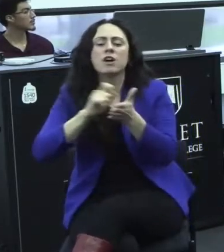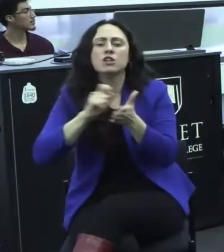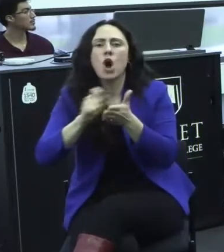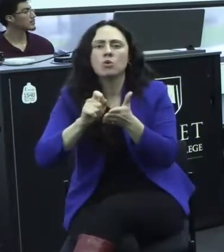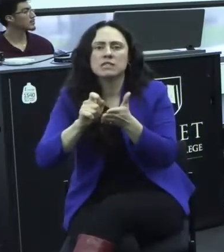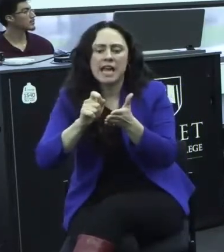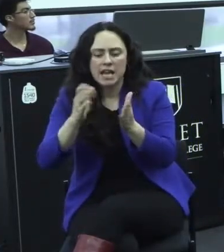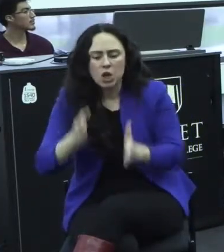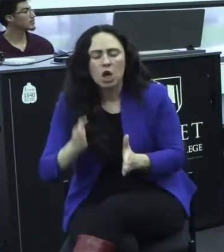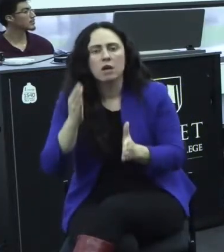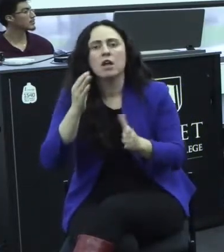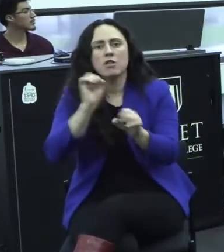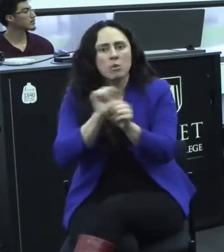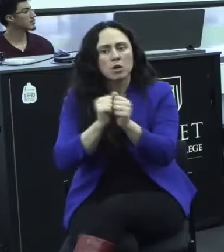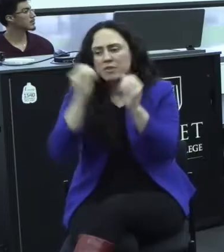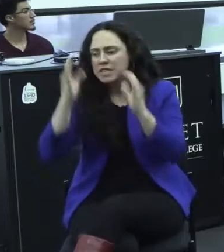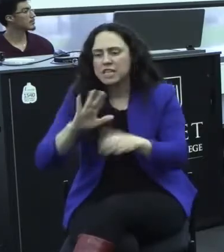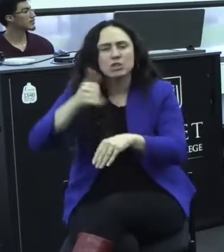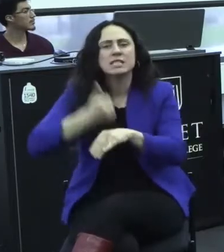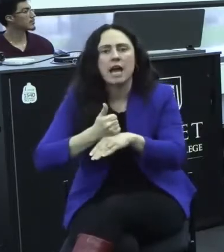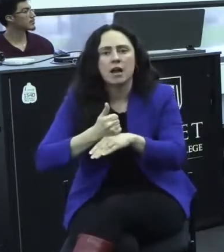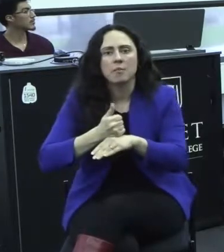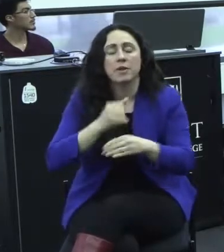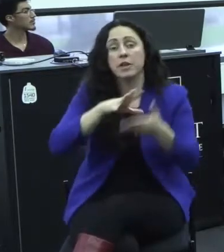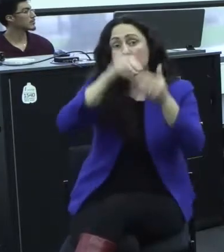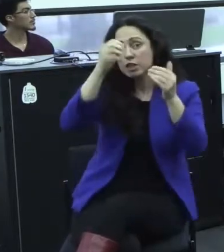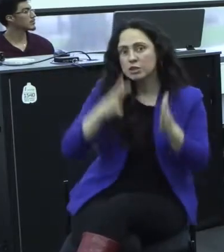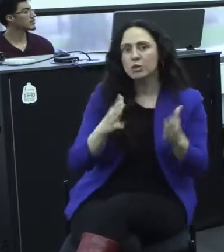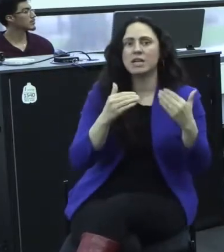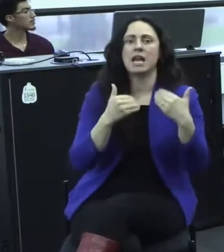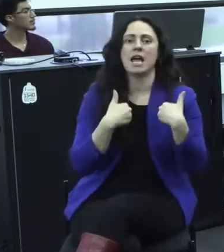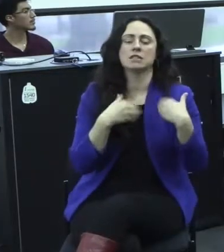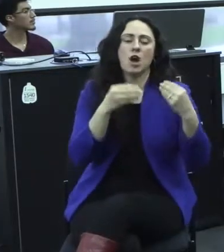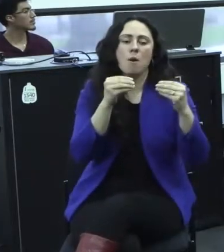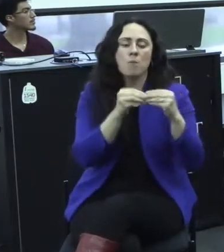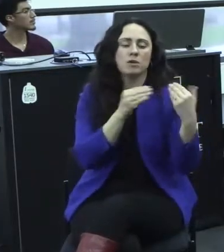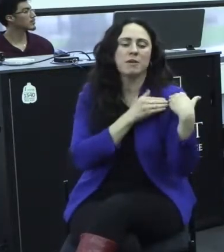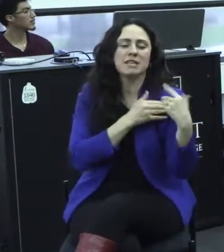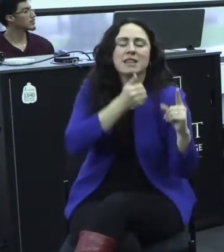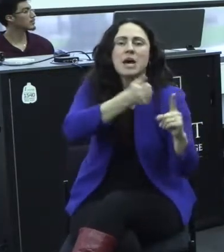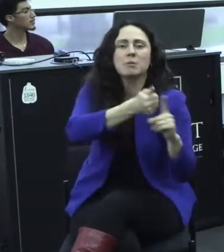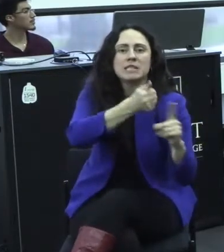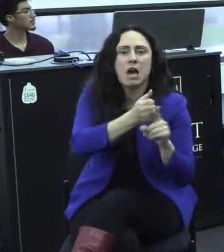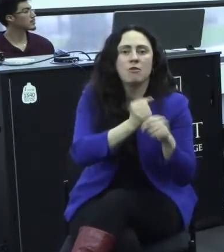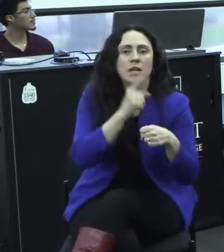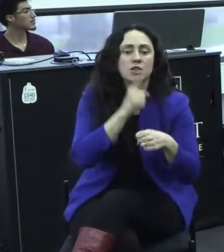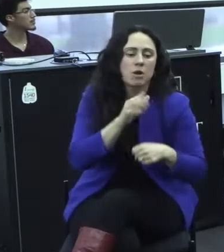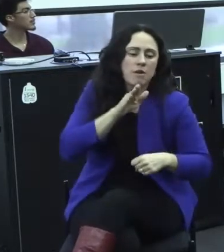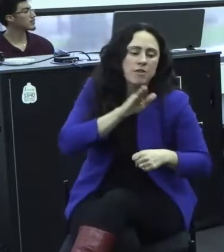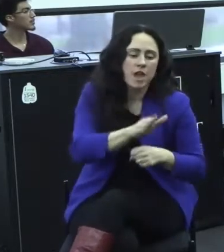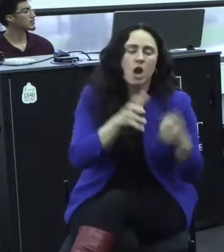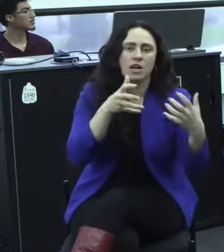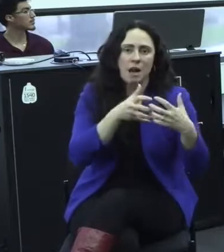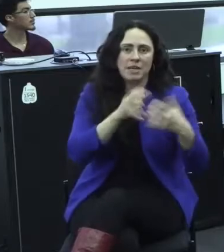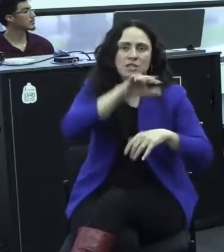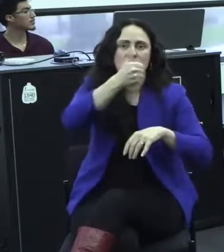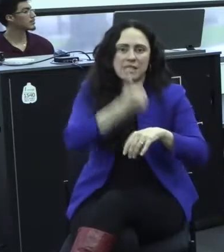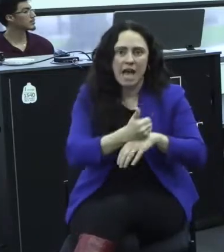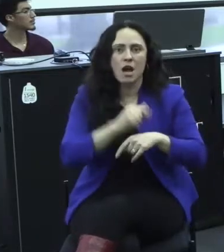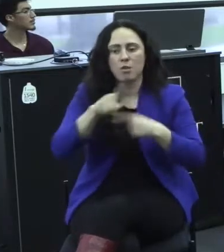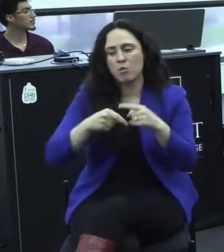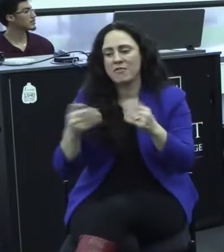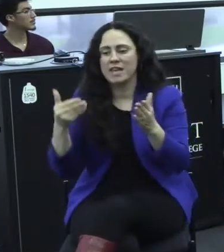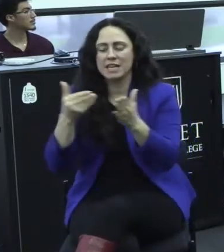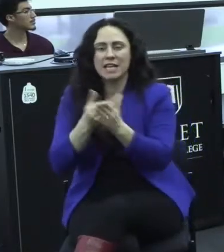the instructor to set it up. The student has far more responsibility in making sure that their accommodations are set up when they get